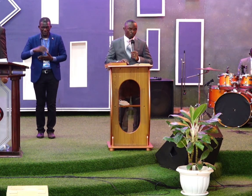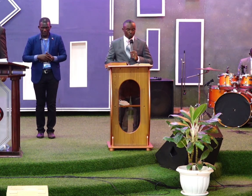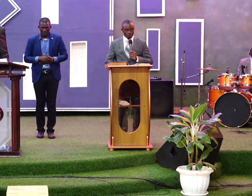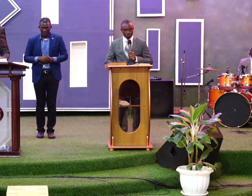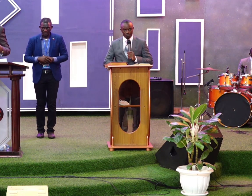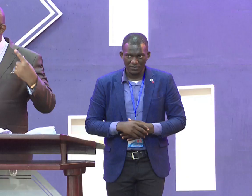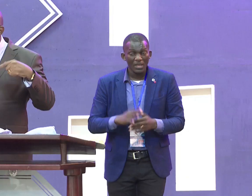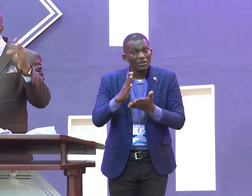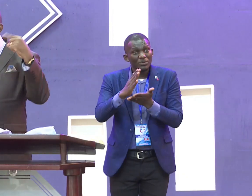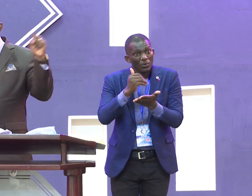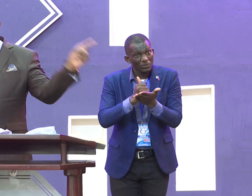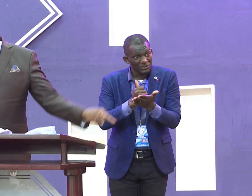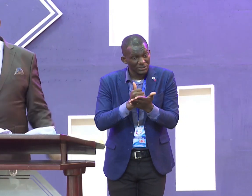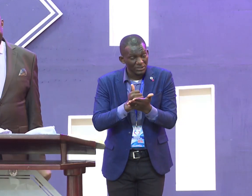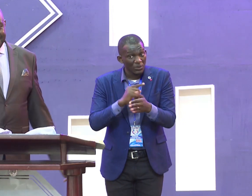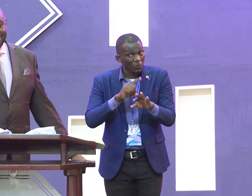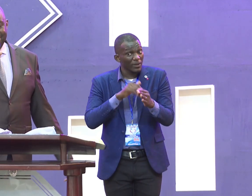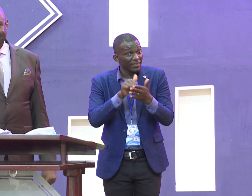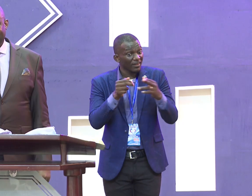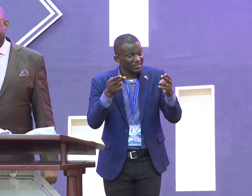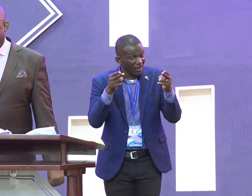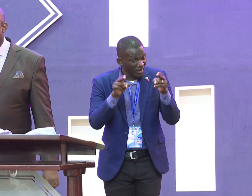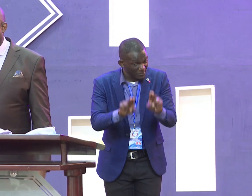when that happens,